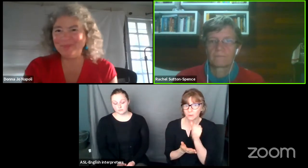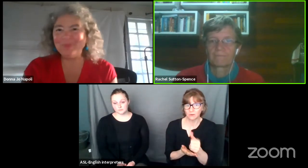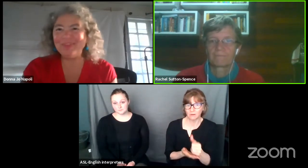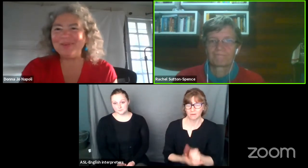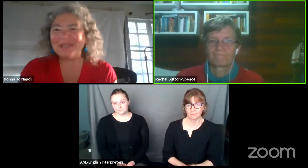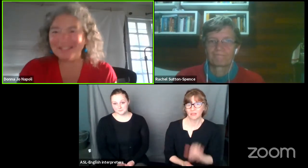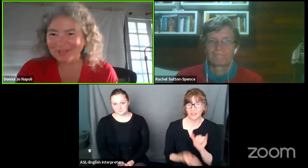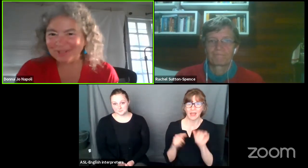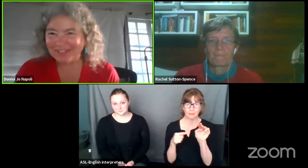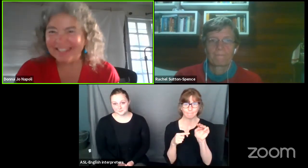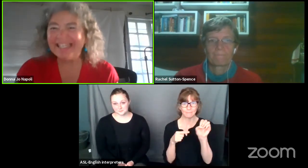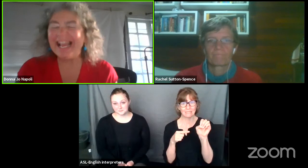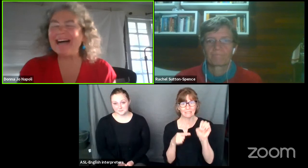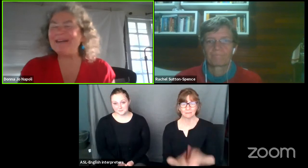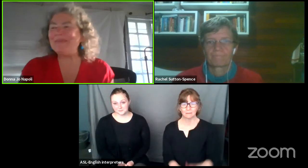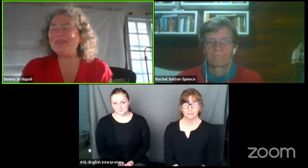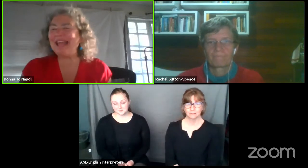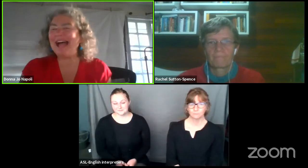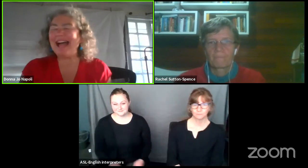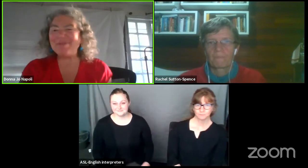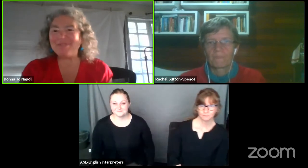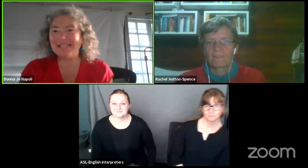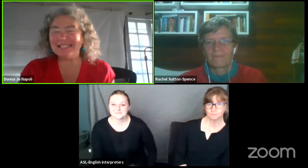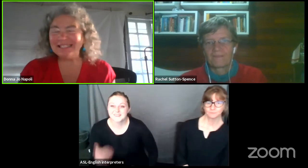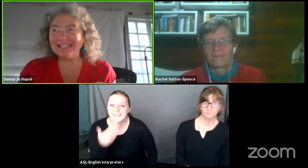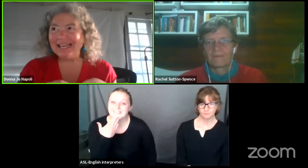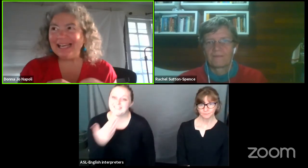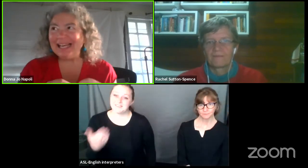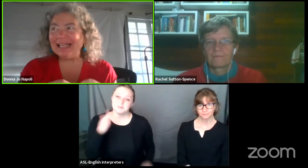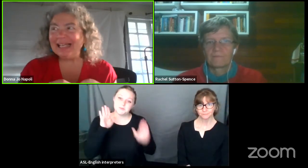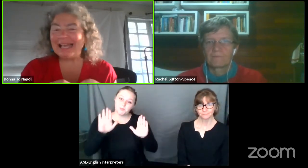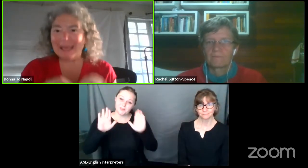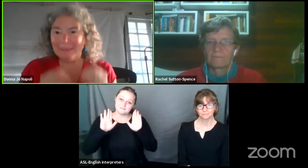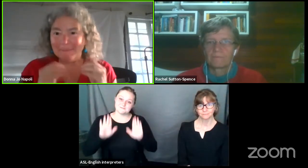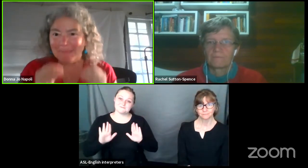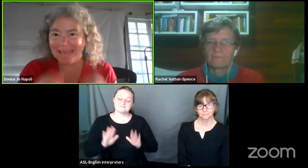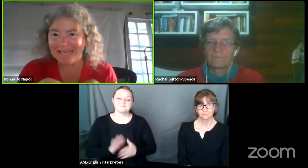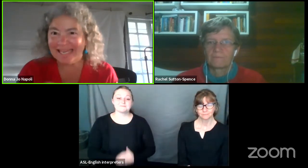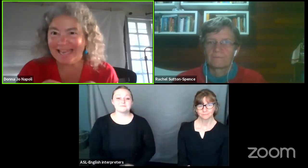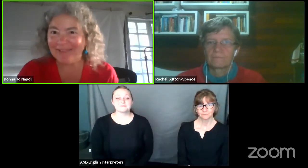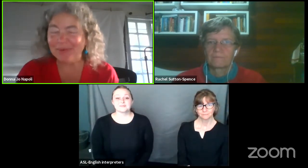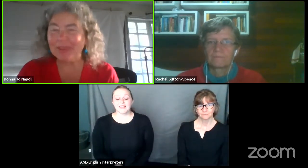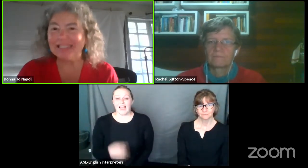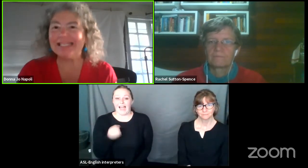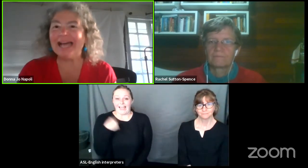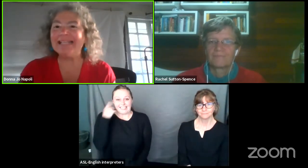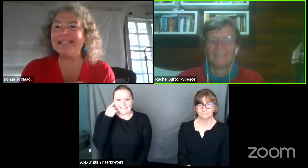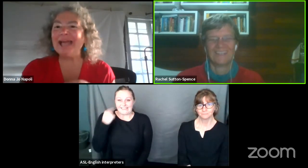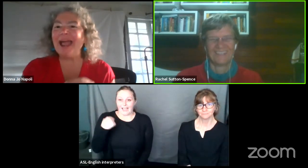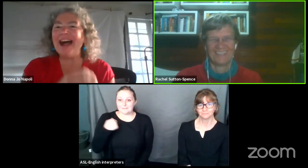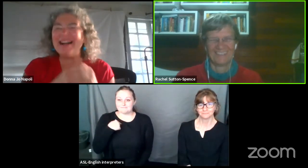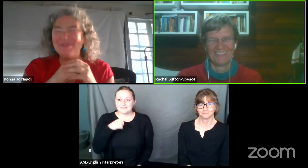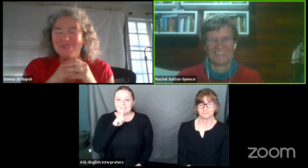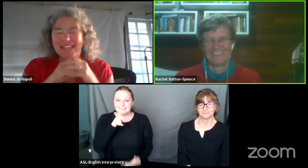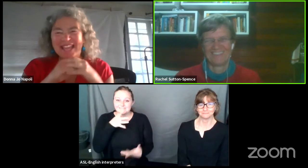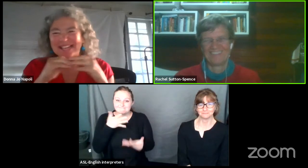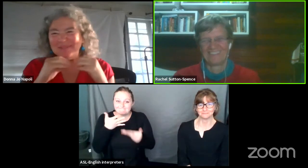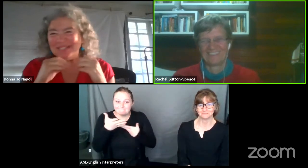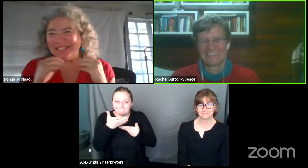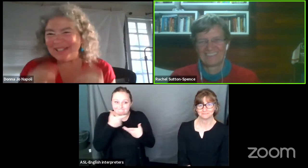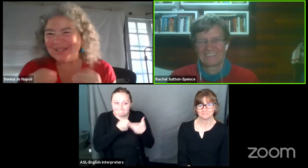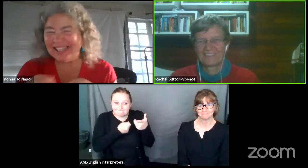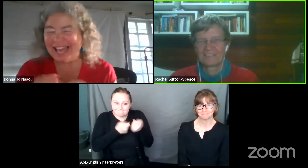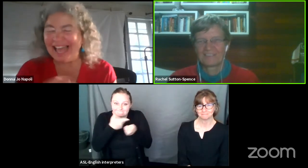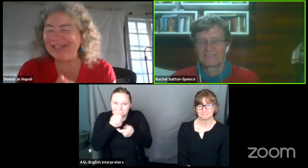Thank you. Wonderful. I feel like I'm baiting everyone tonight. And